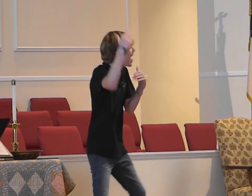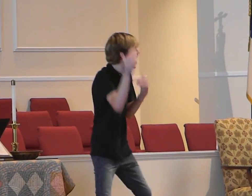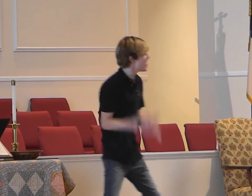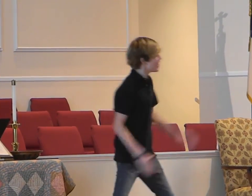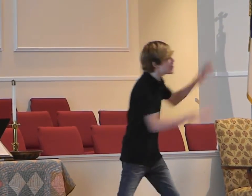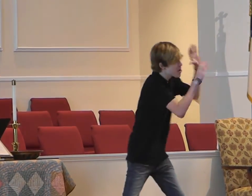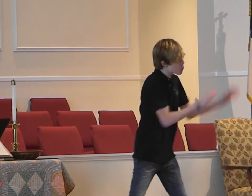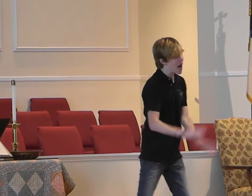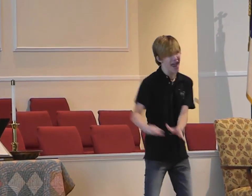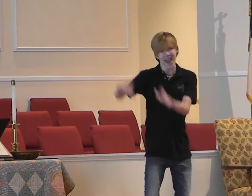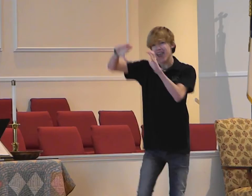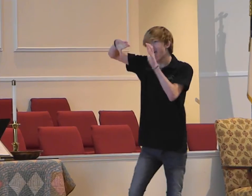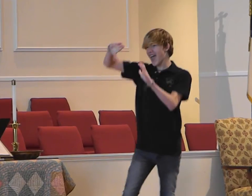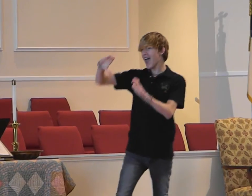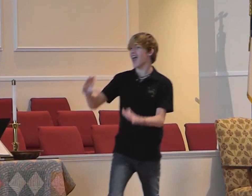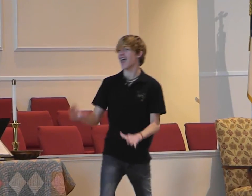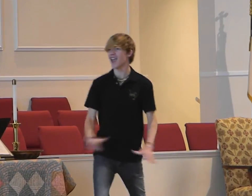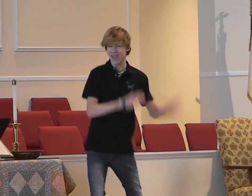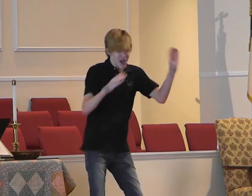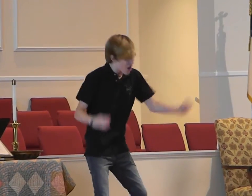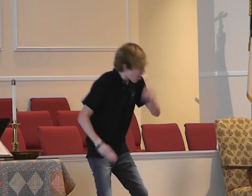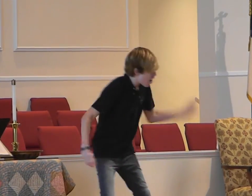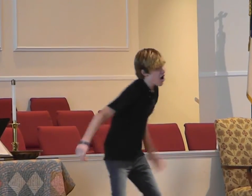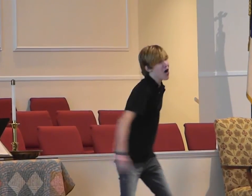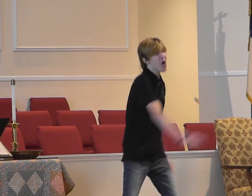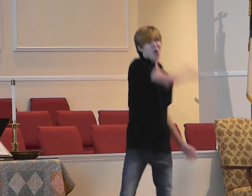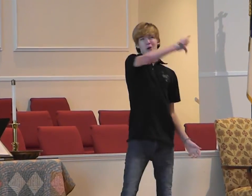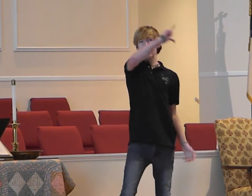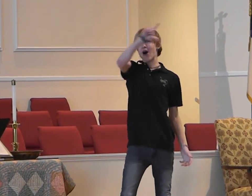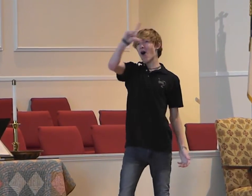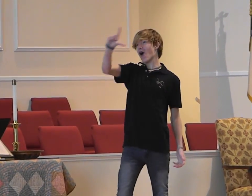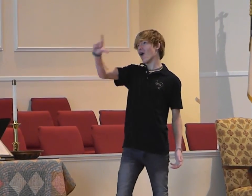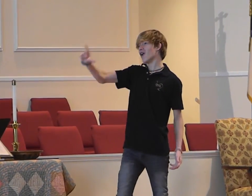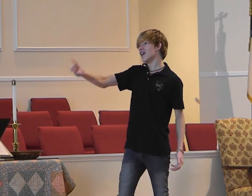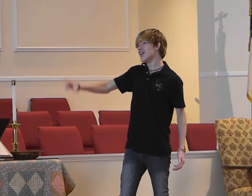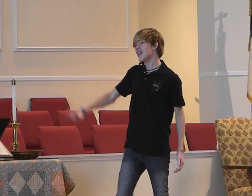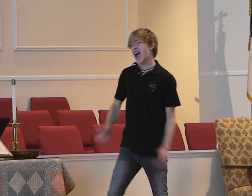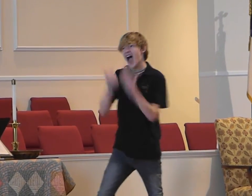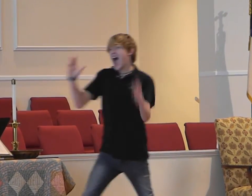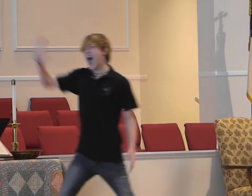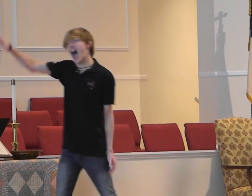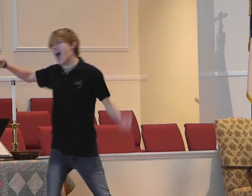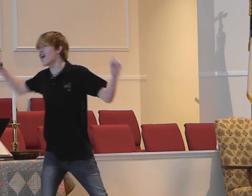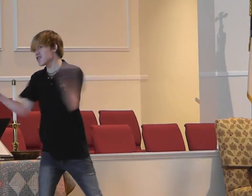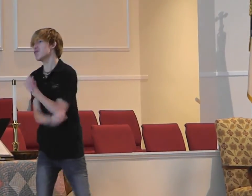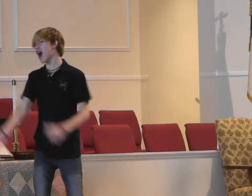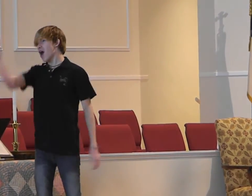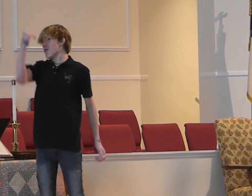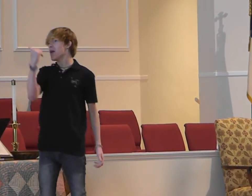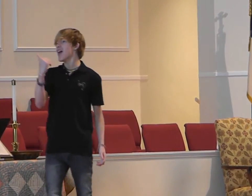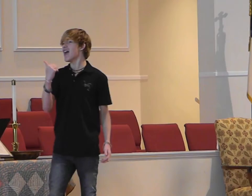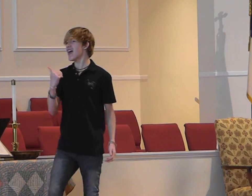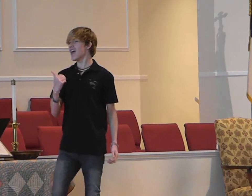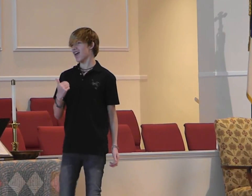anyway Oh, Lord How you love me,